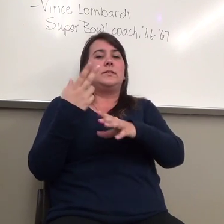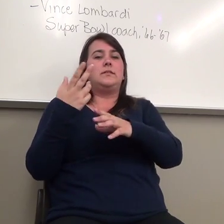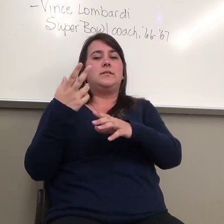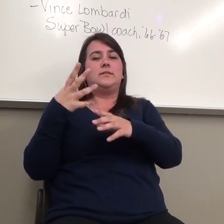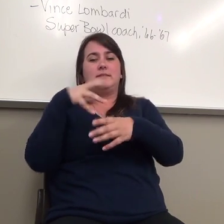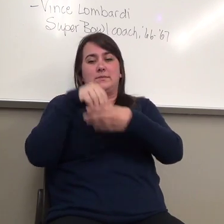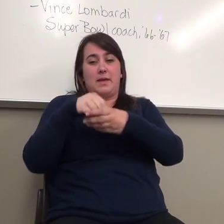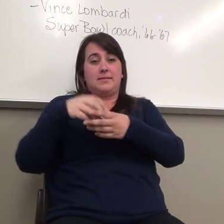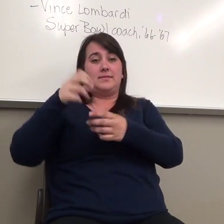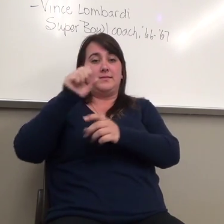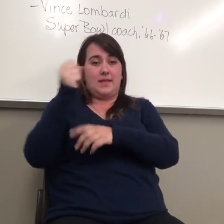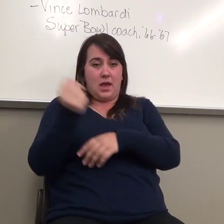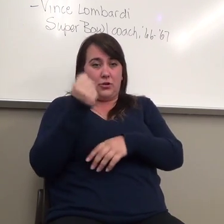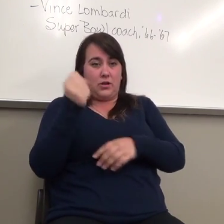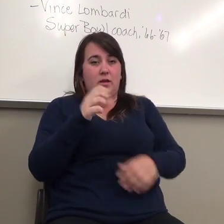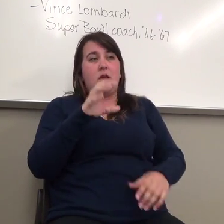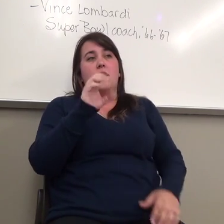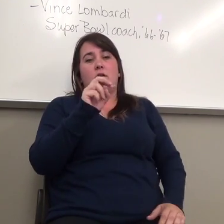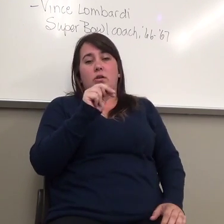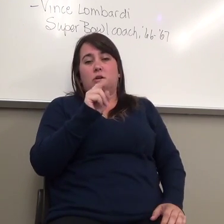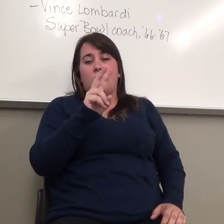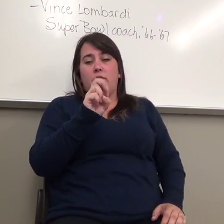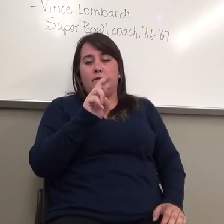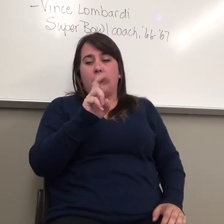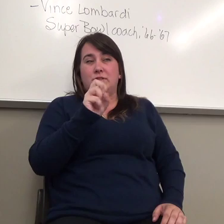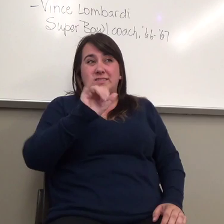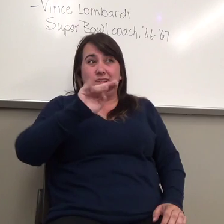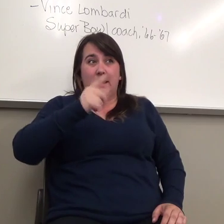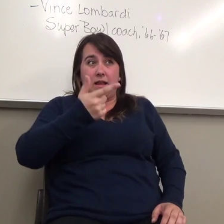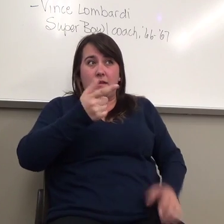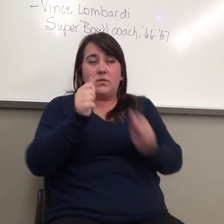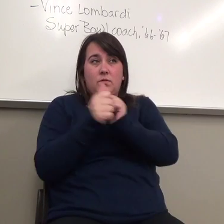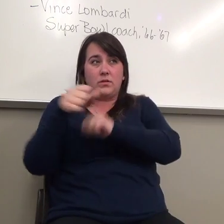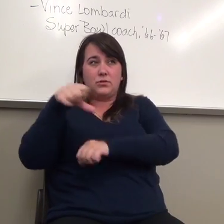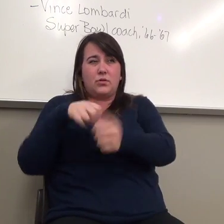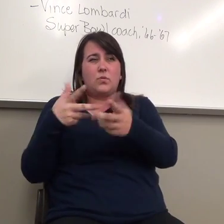What word would you probably use there that's a more common word?